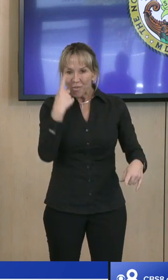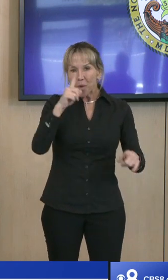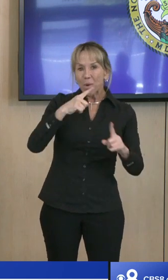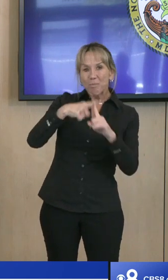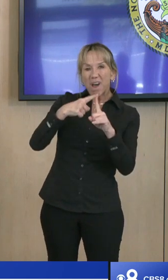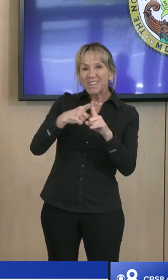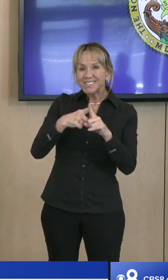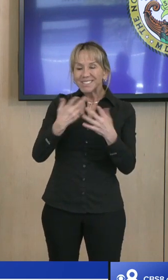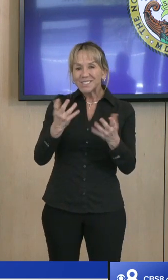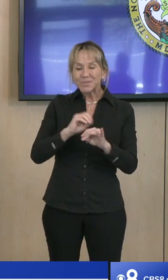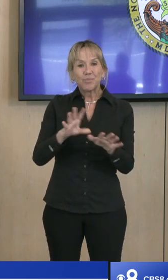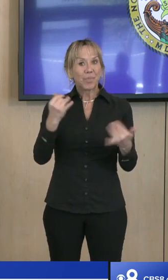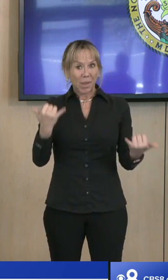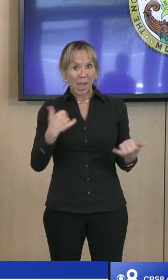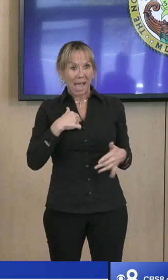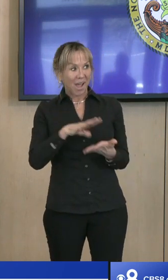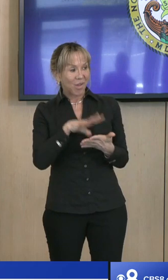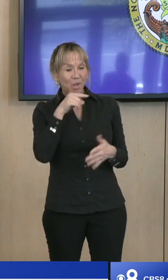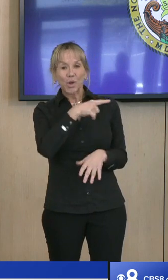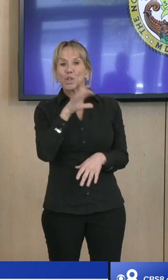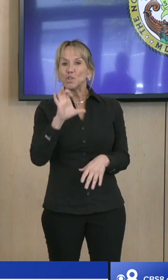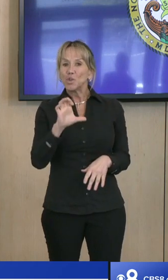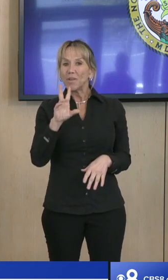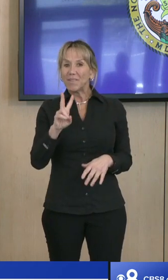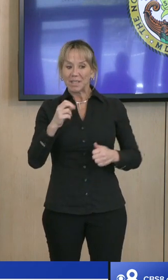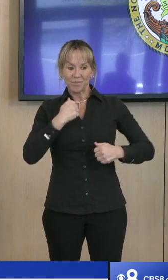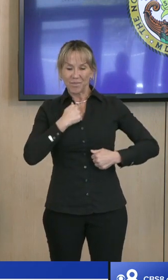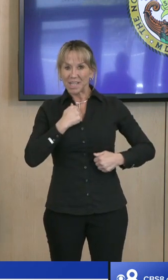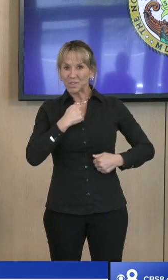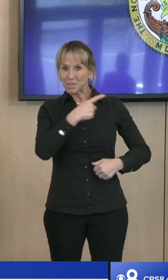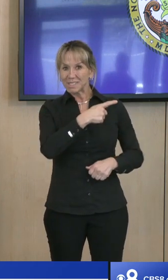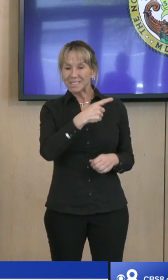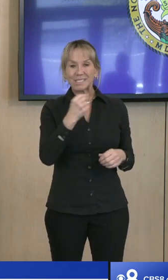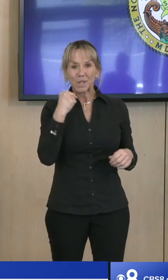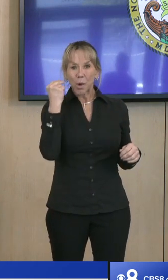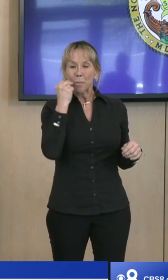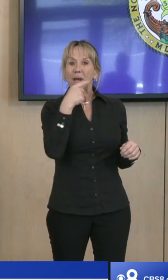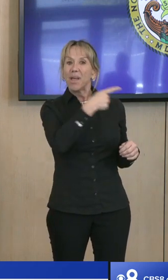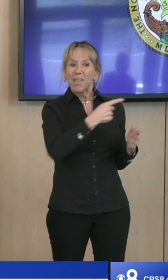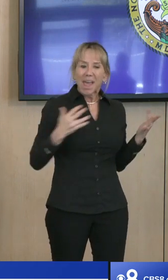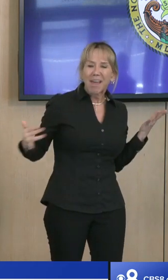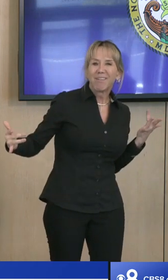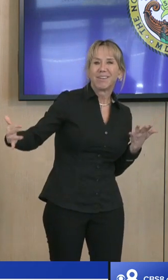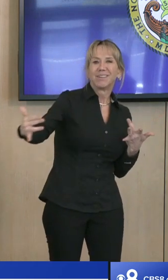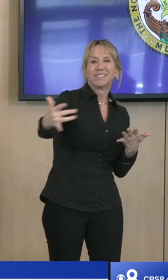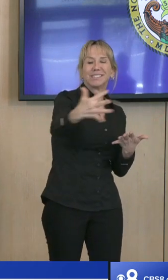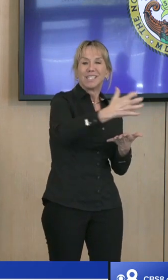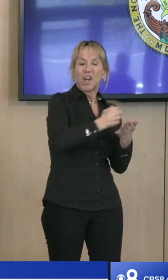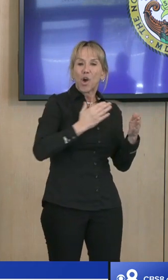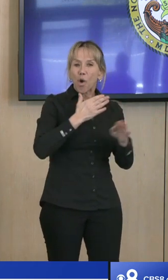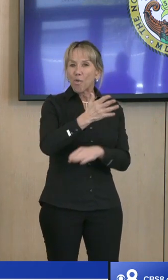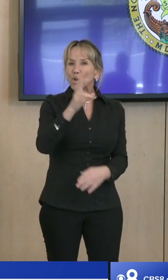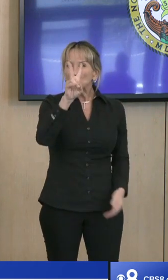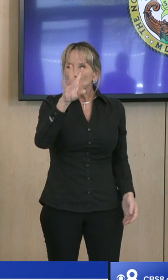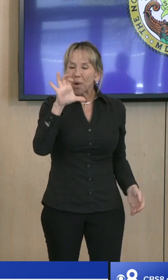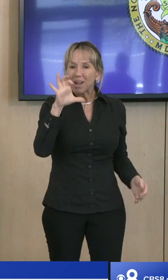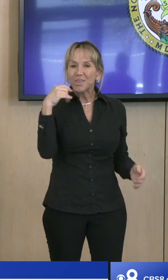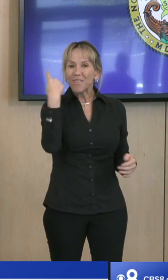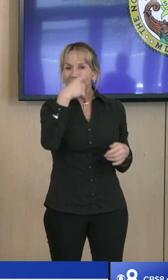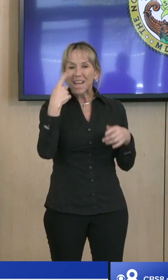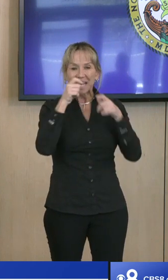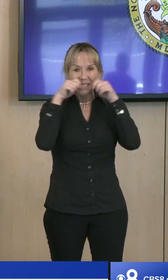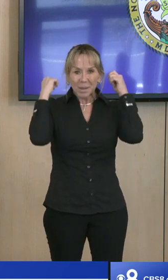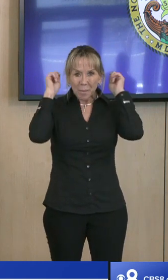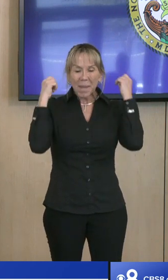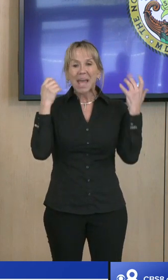learned of volunteers from the Chula Vista Veterans Home Support Foundation who collected over 200 face masks to donate to